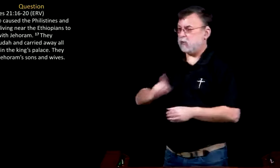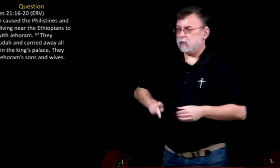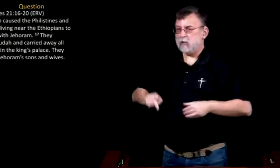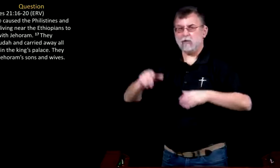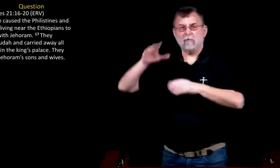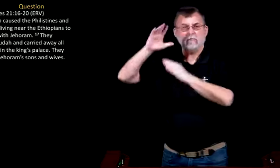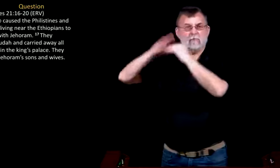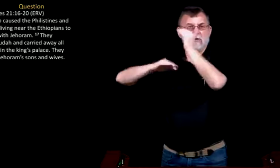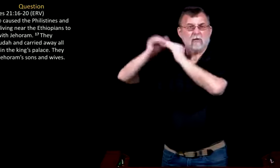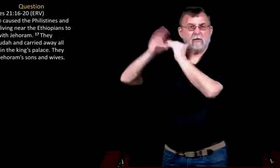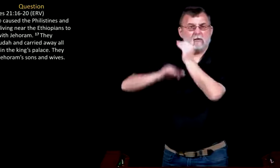palace.